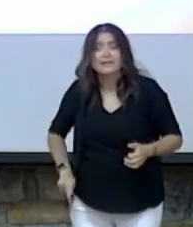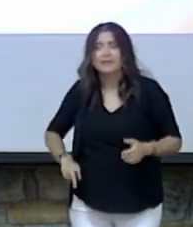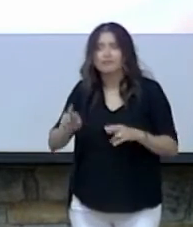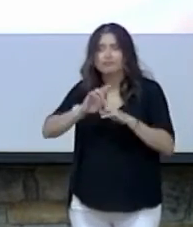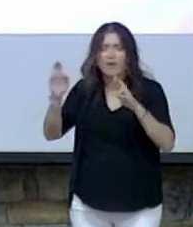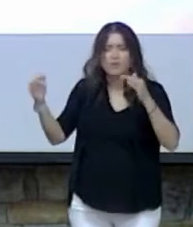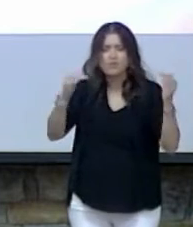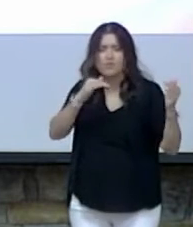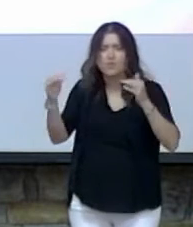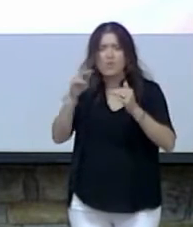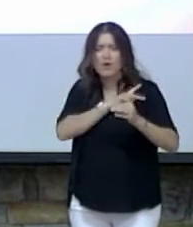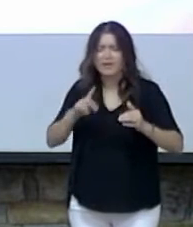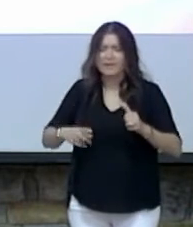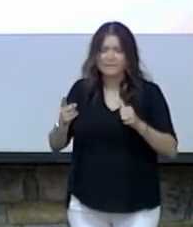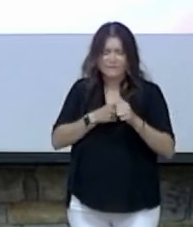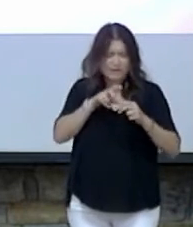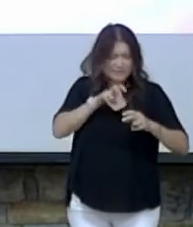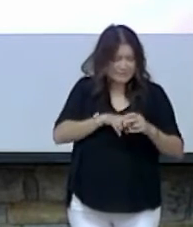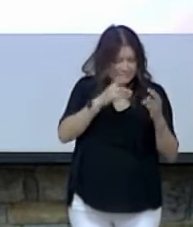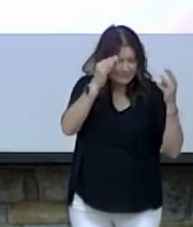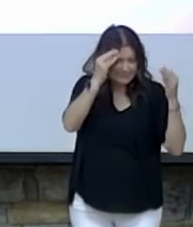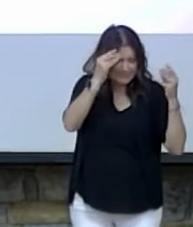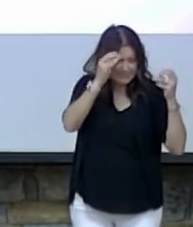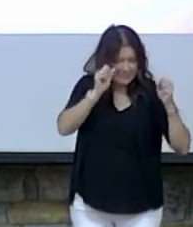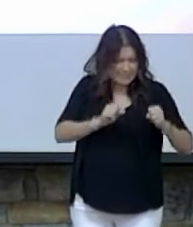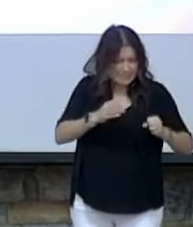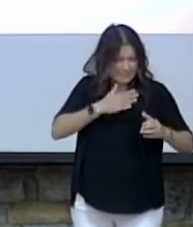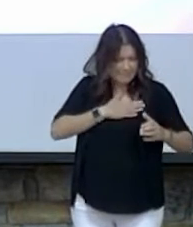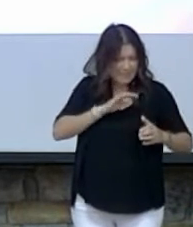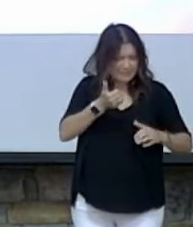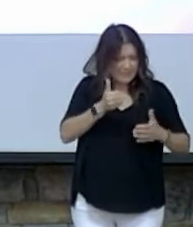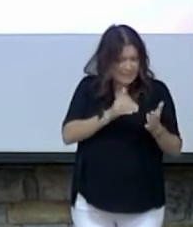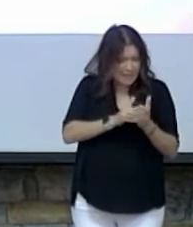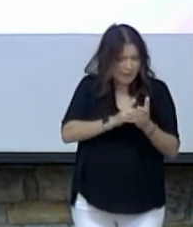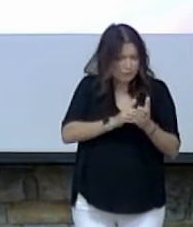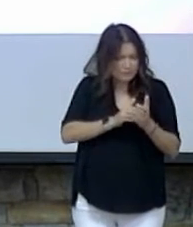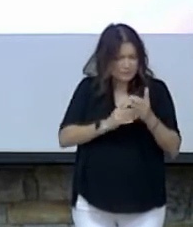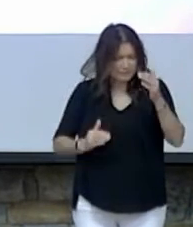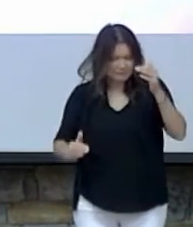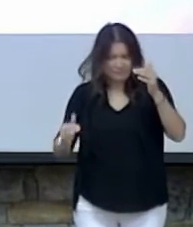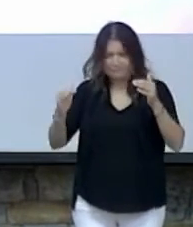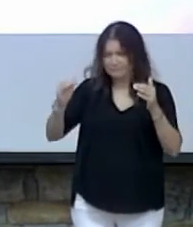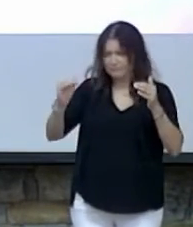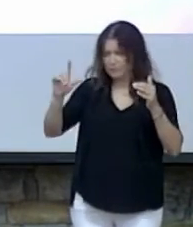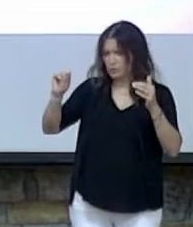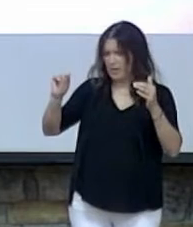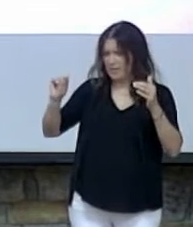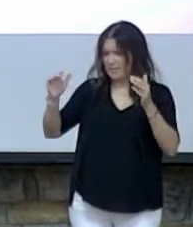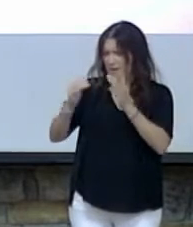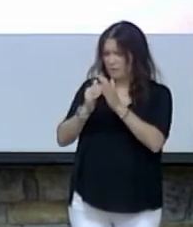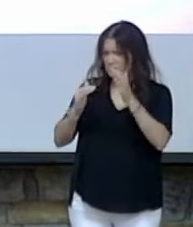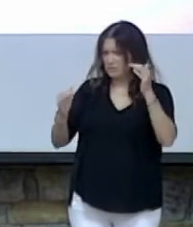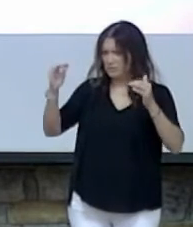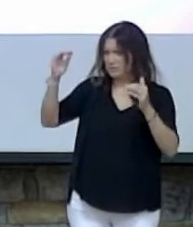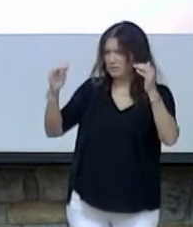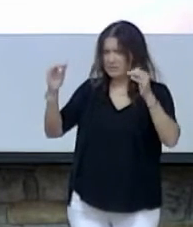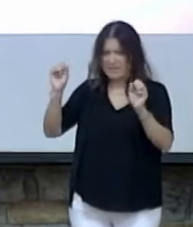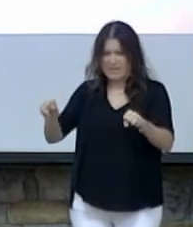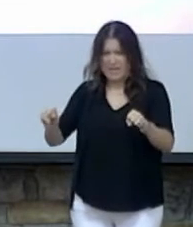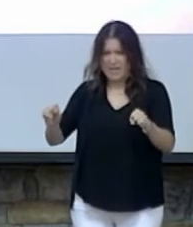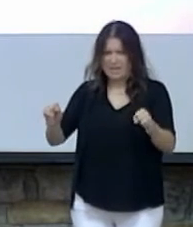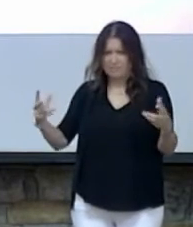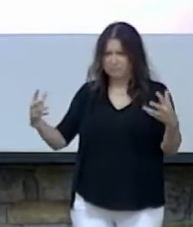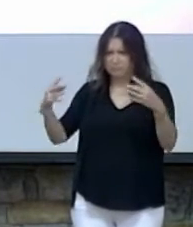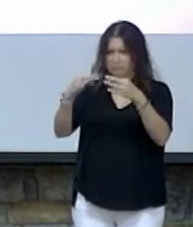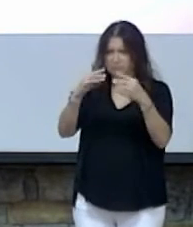will not sit down first and deliberate whether he's able with 10,000 to meet those who come against him with 20,000? And if not,